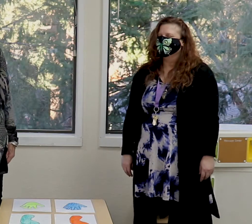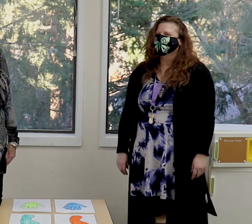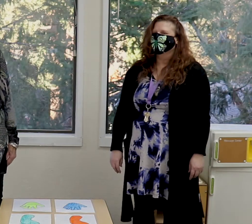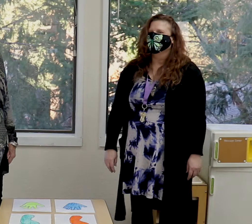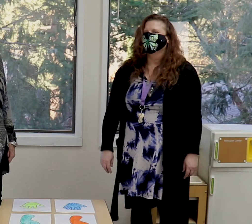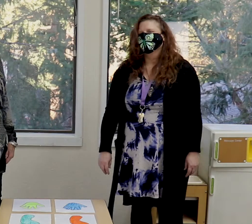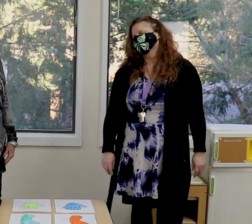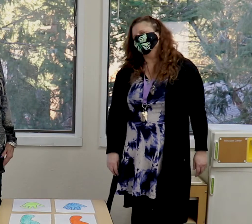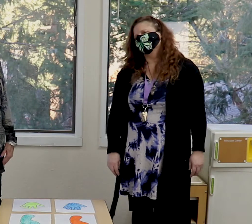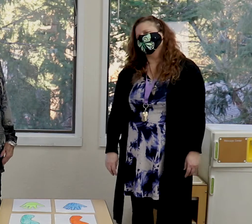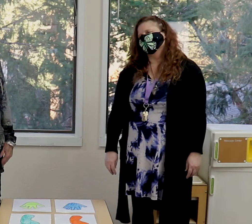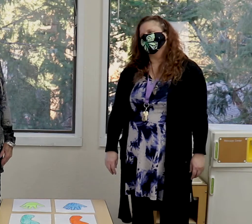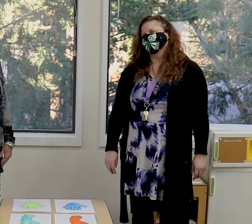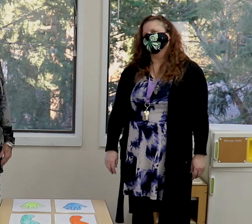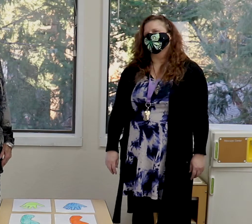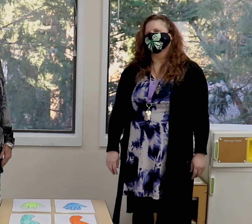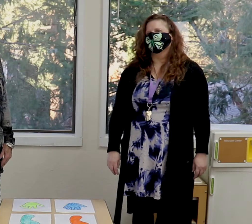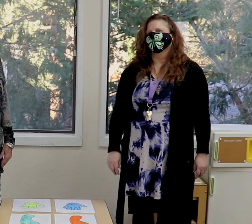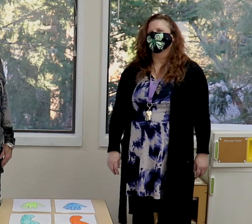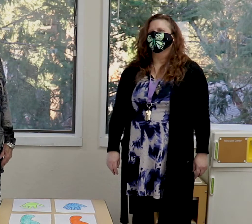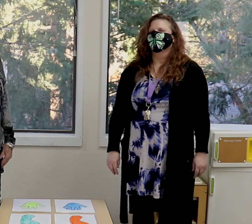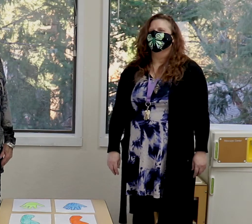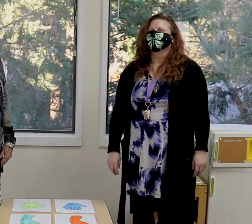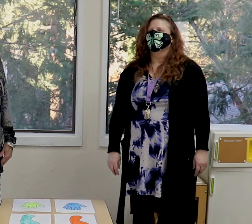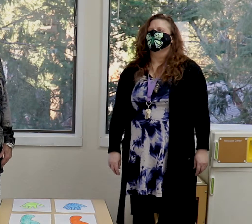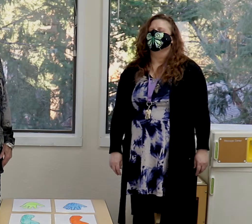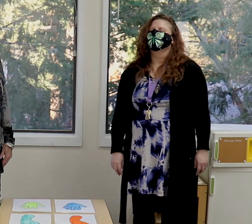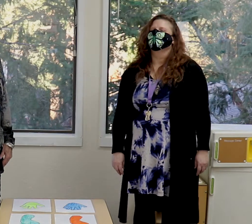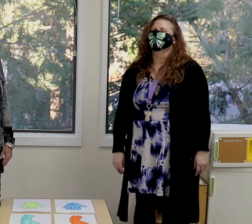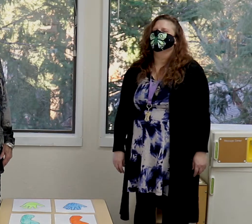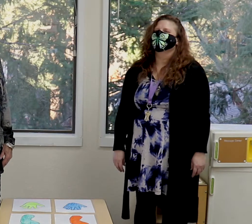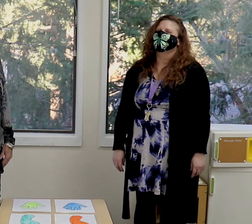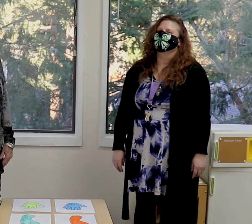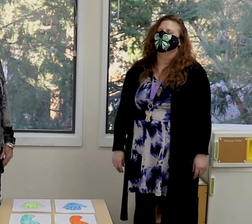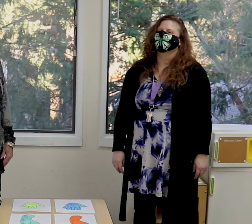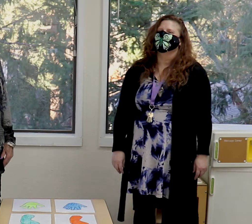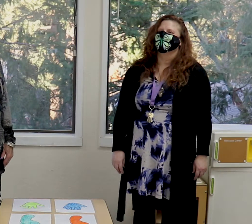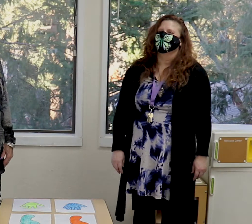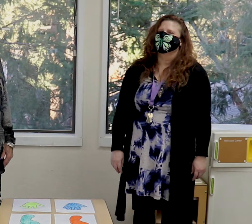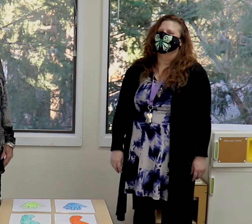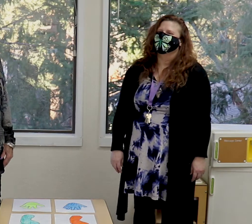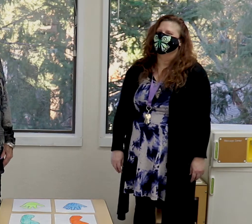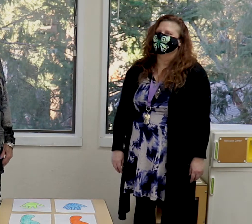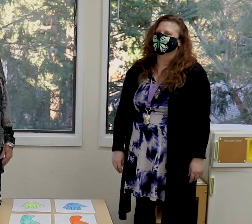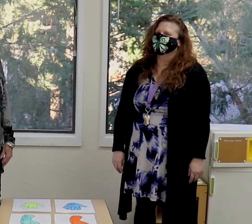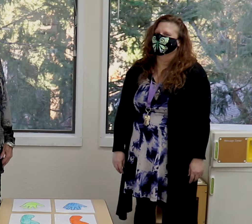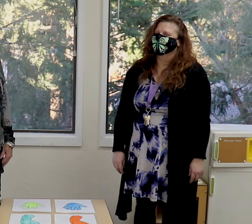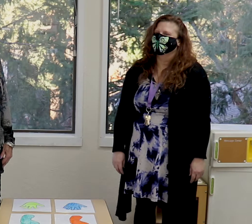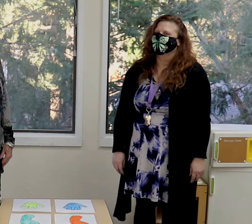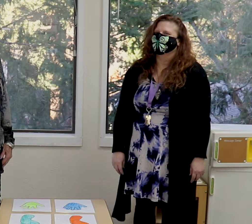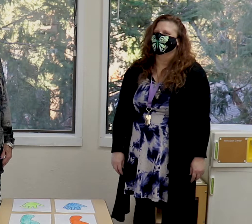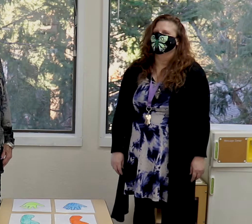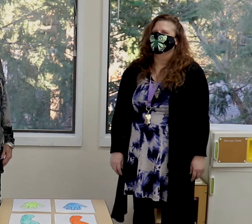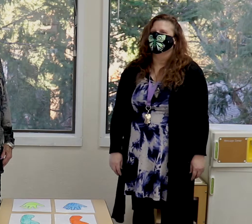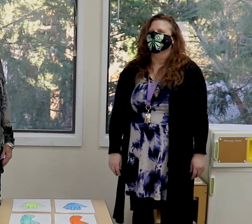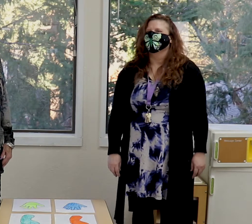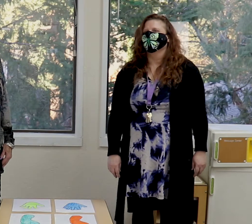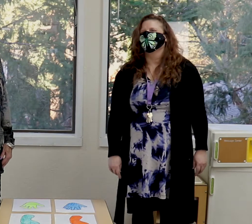Kathy, and we're going to talk to you about keeping kids busy during this time of year and keeping kids active